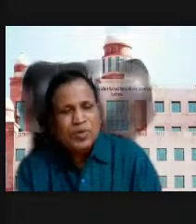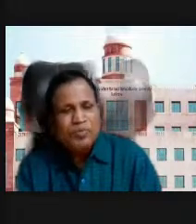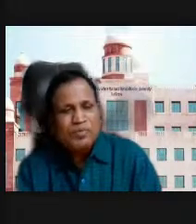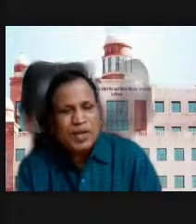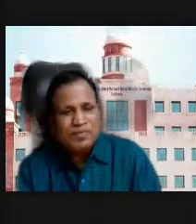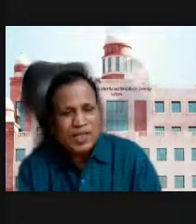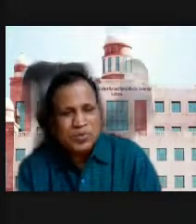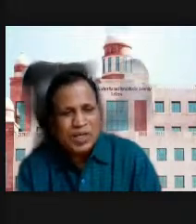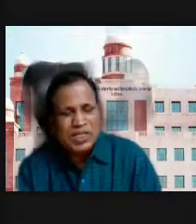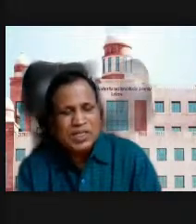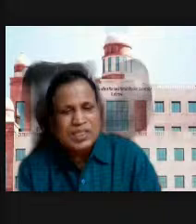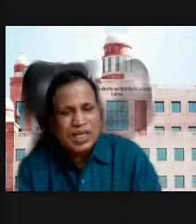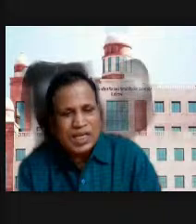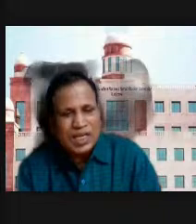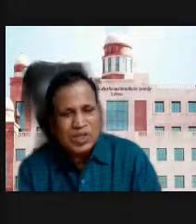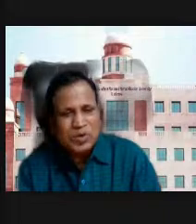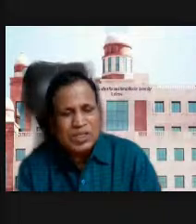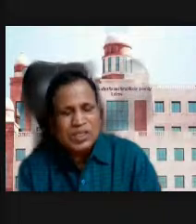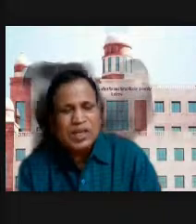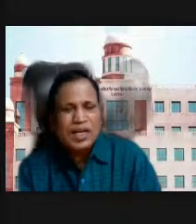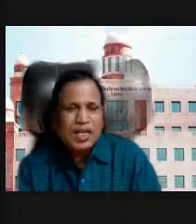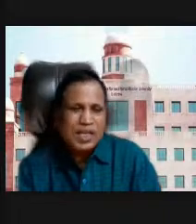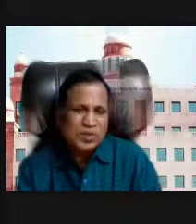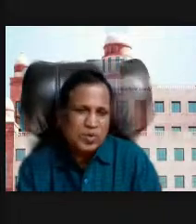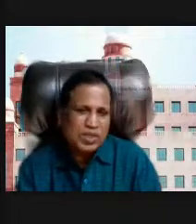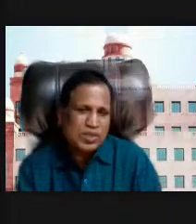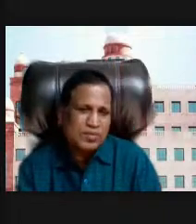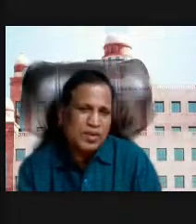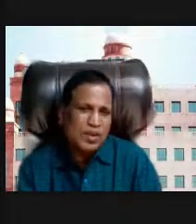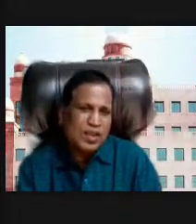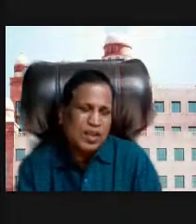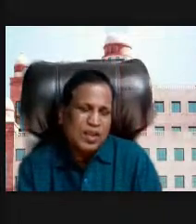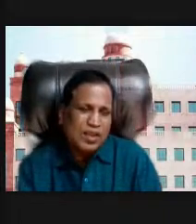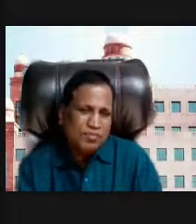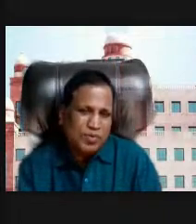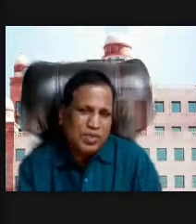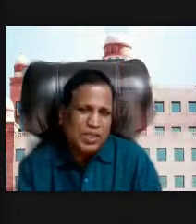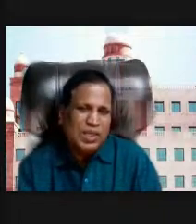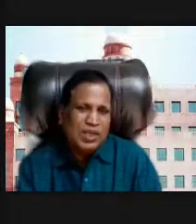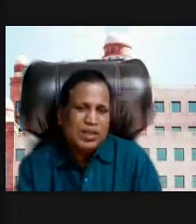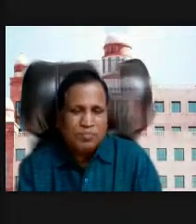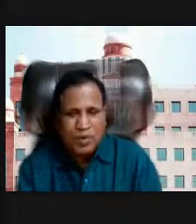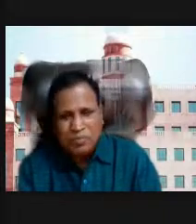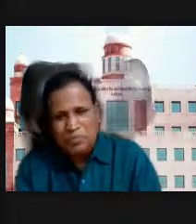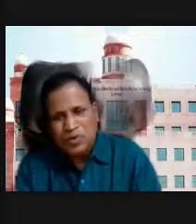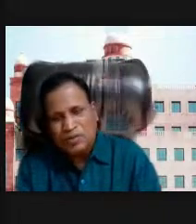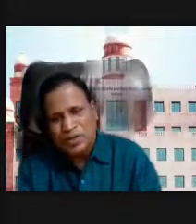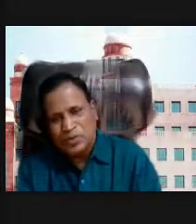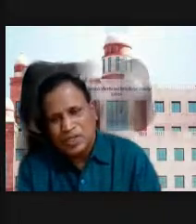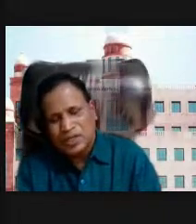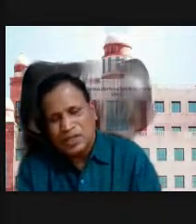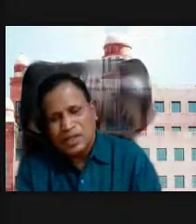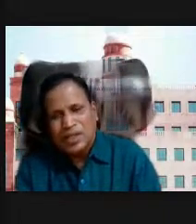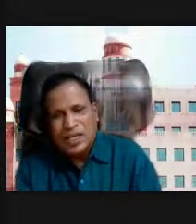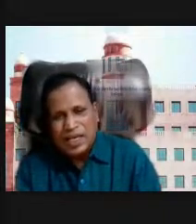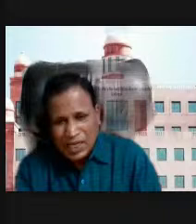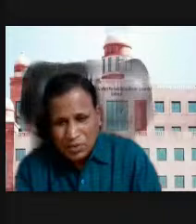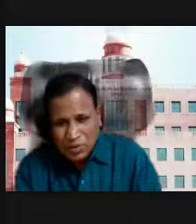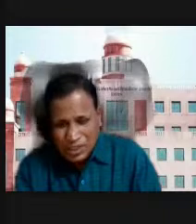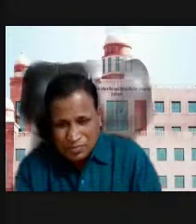for primary education, secondary education, and higher education. If you see non-formal mode of education, NIOS,